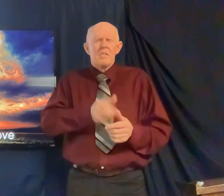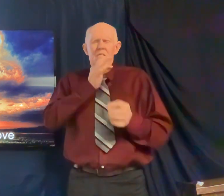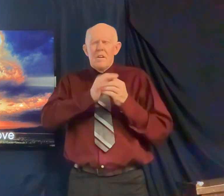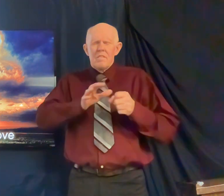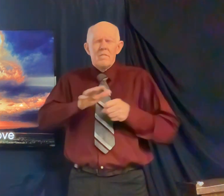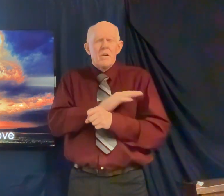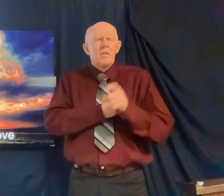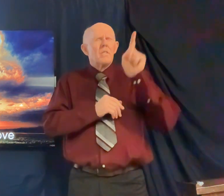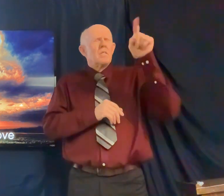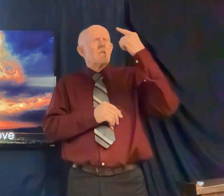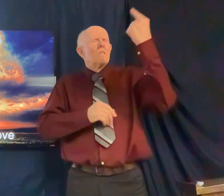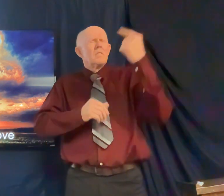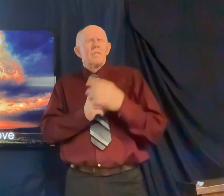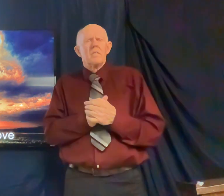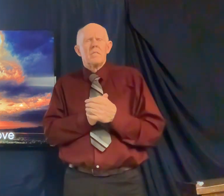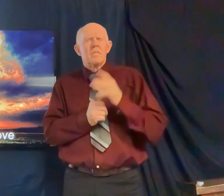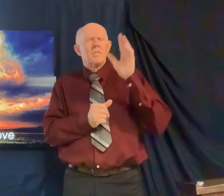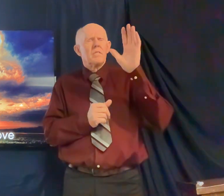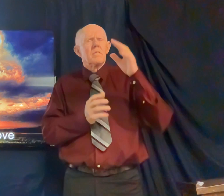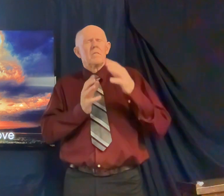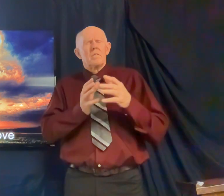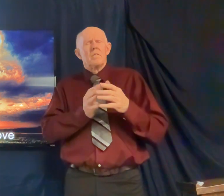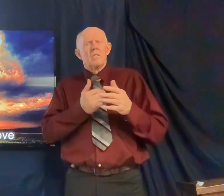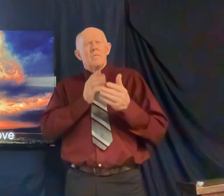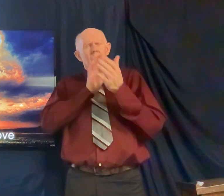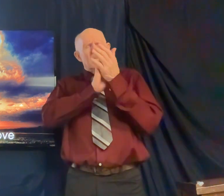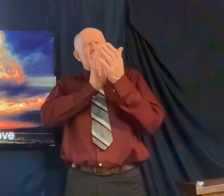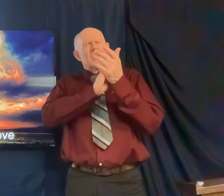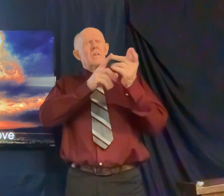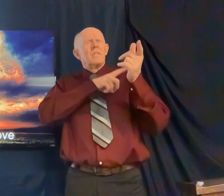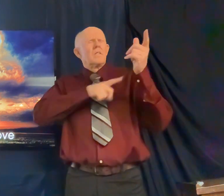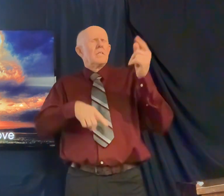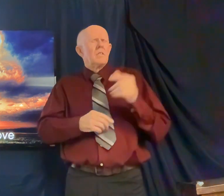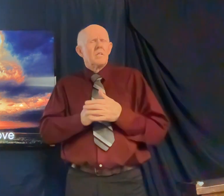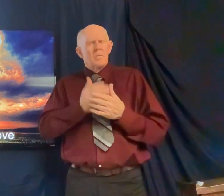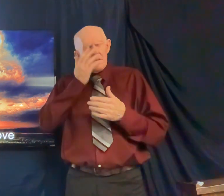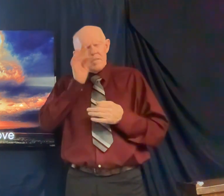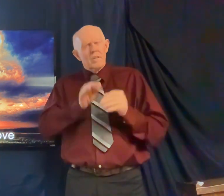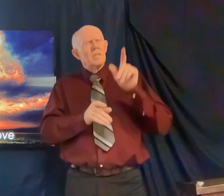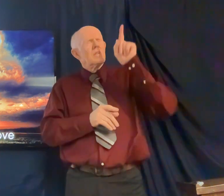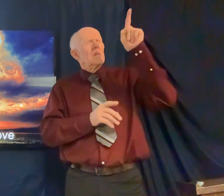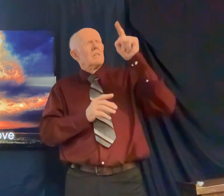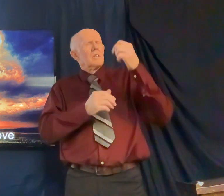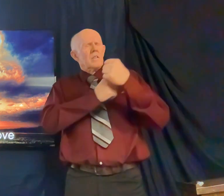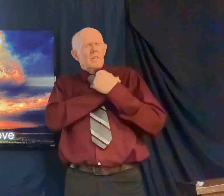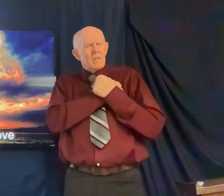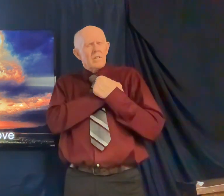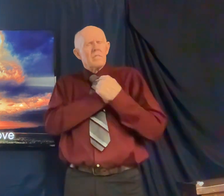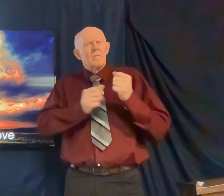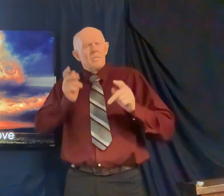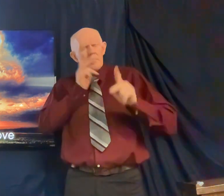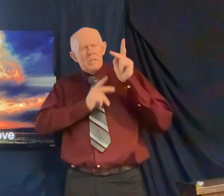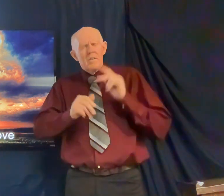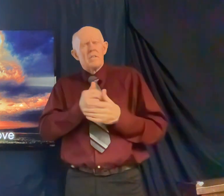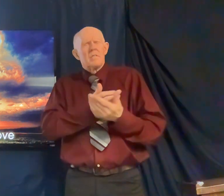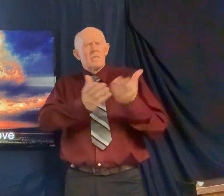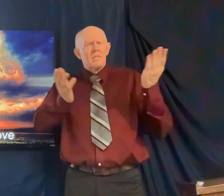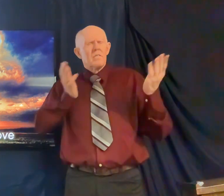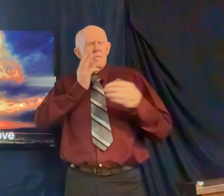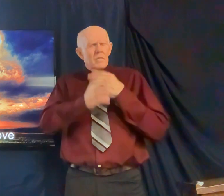And we can continue to be faithful to you. We praise you, Lord. And we know that you love people.